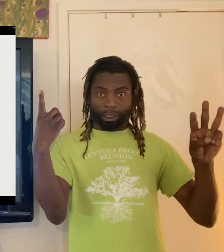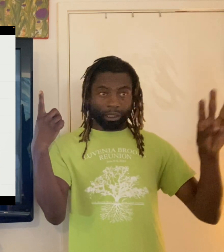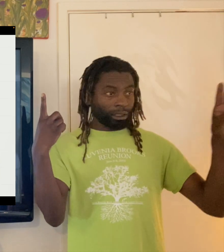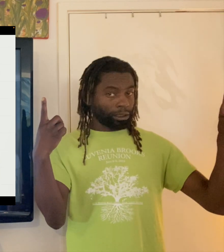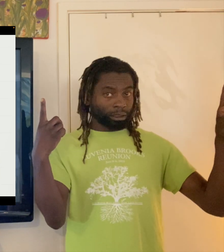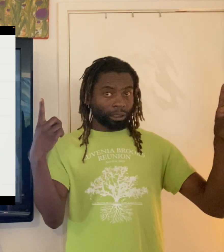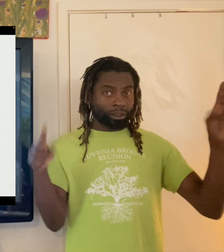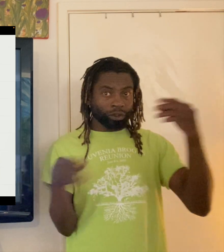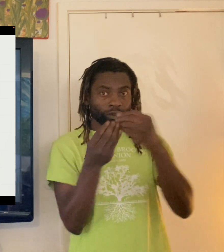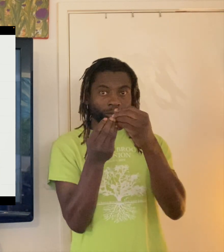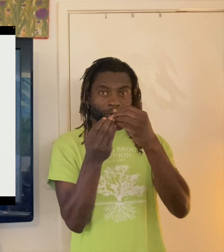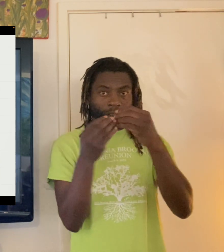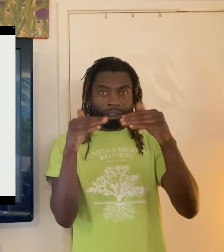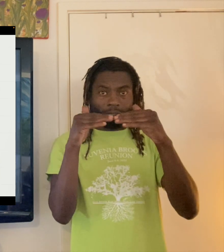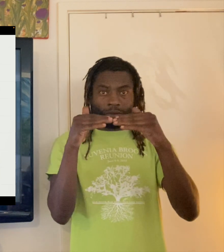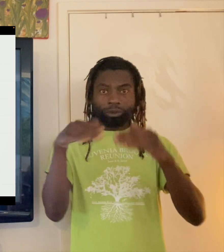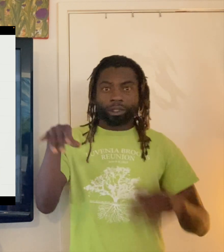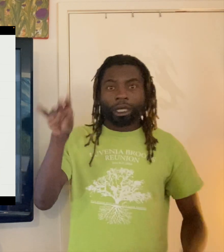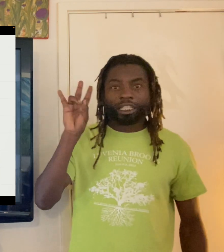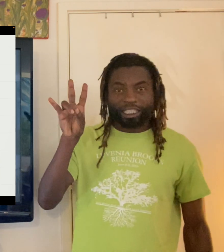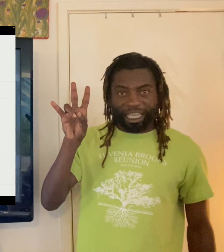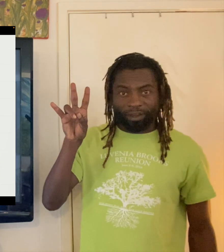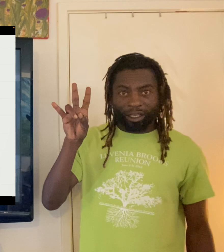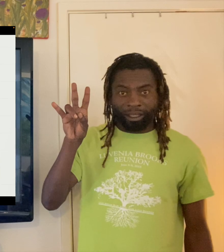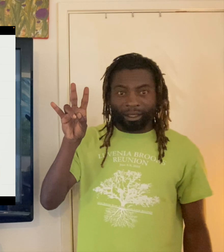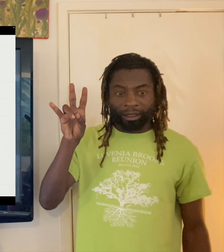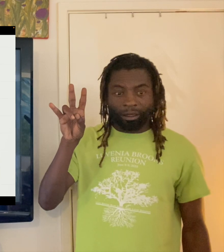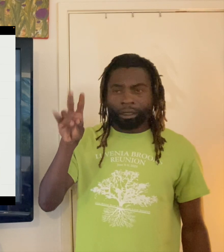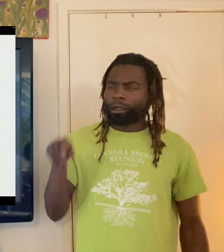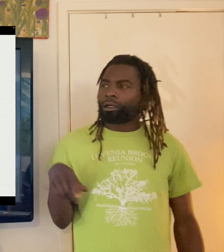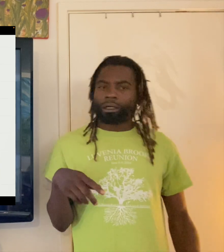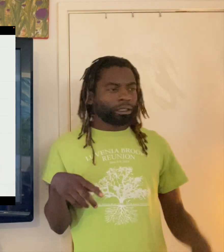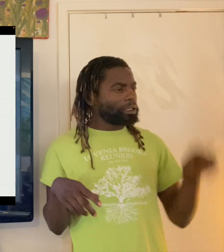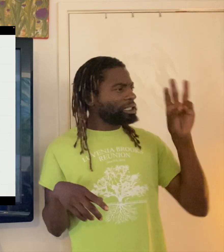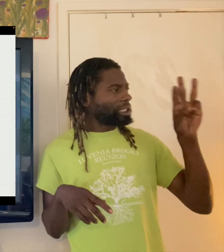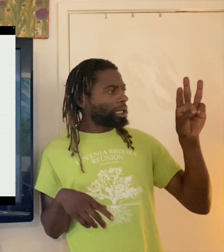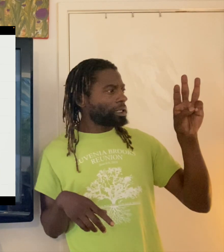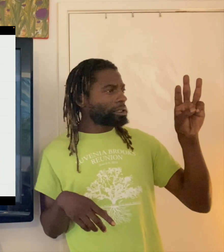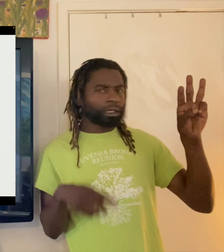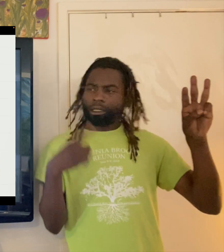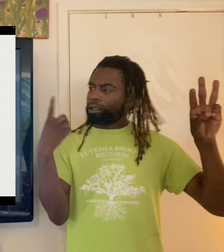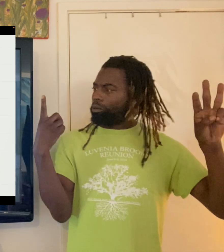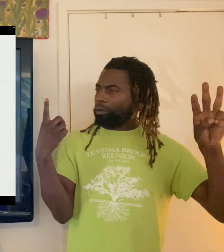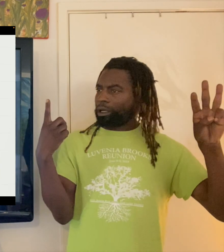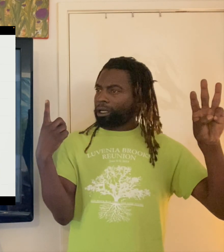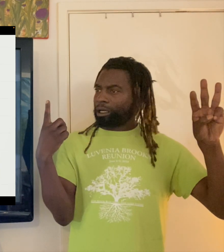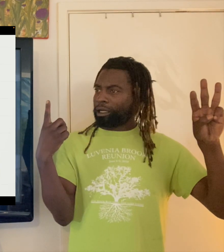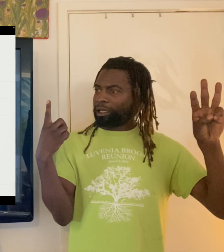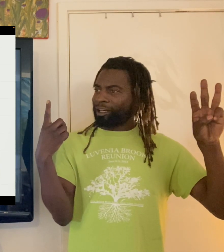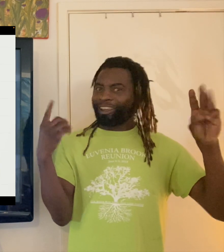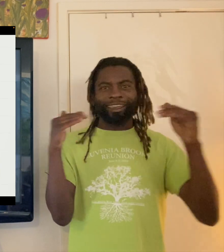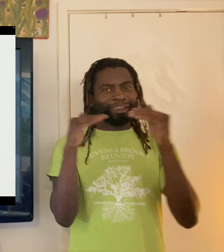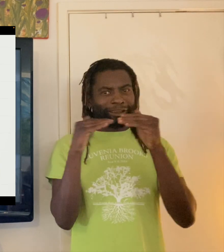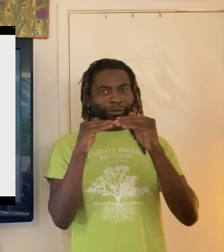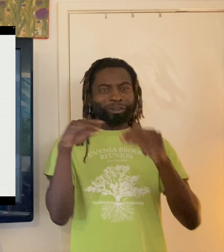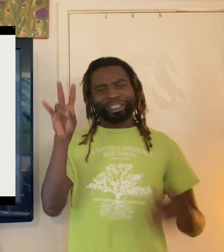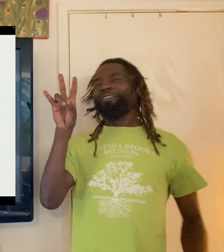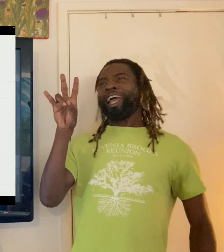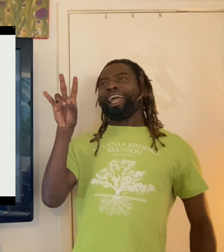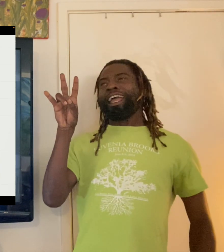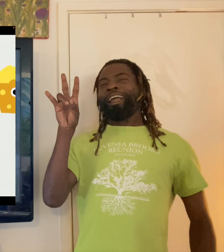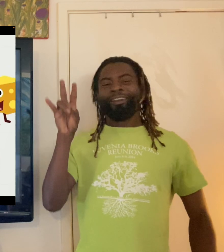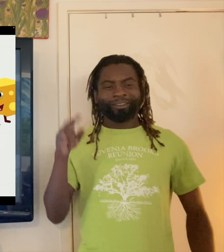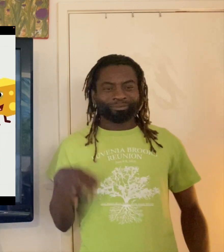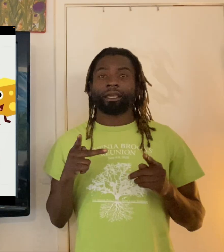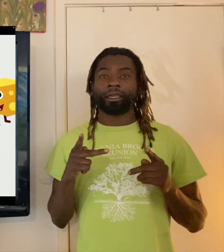bites. Add them together, and we have 7 apples. So the numbers 1 and 6 also make the number